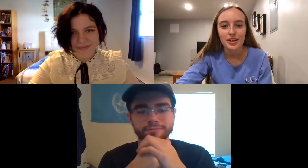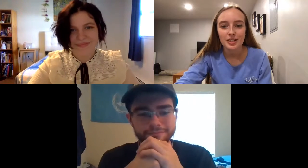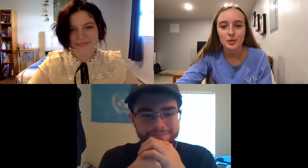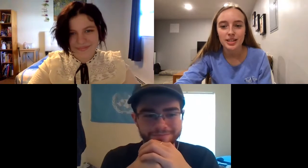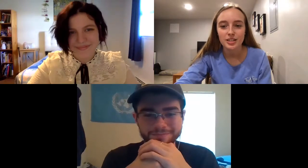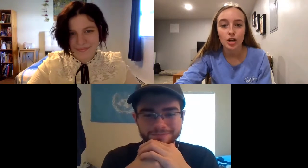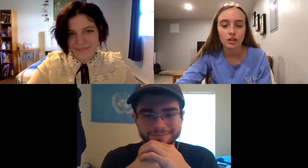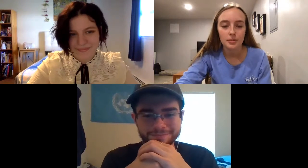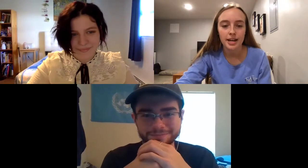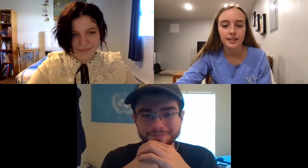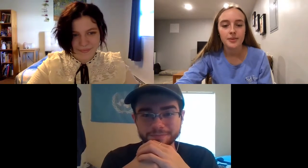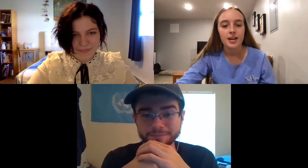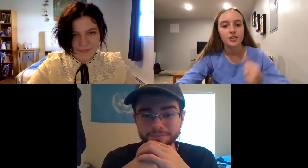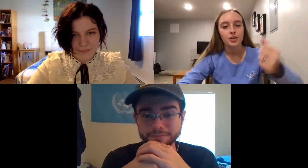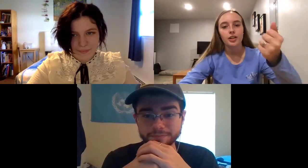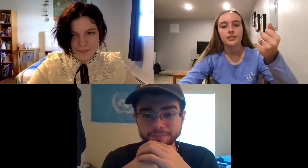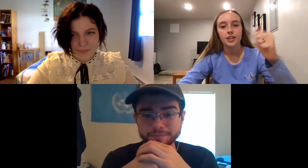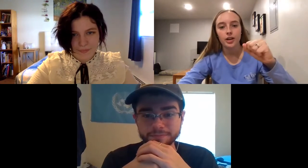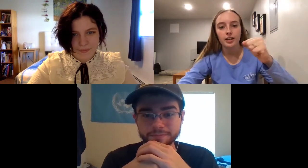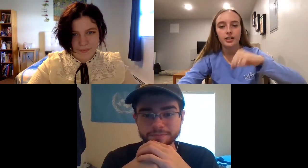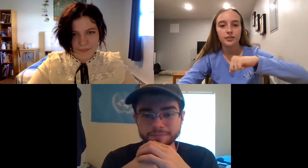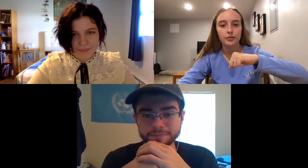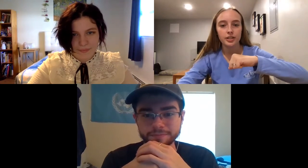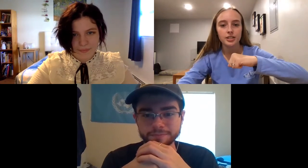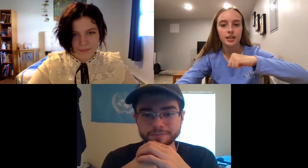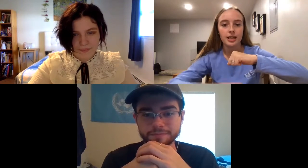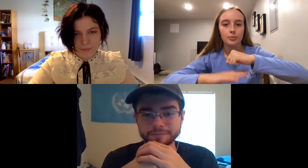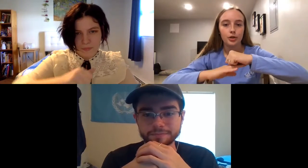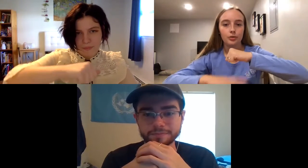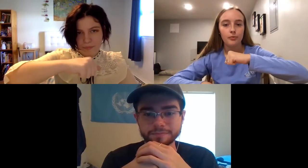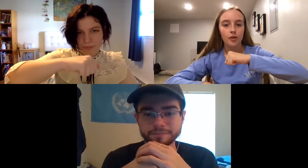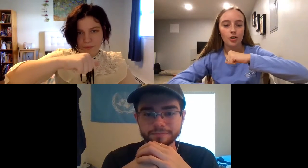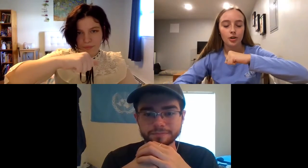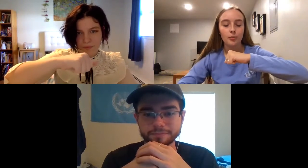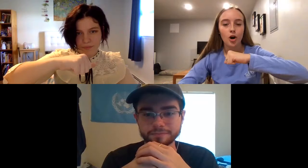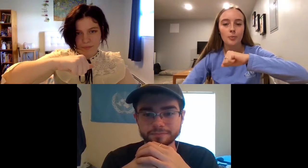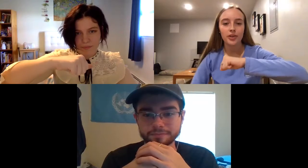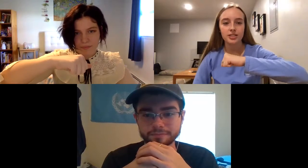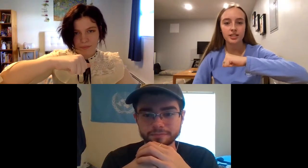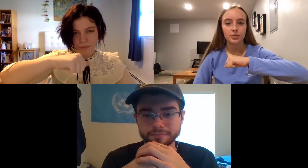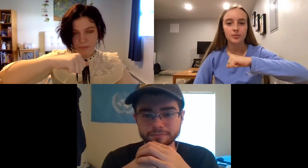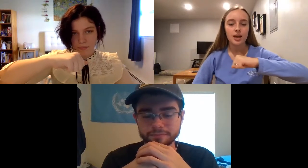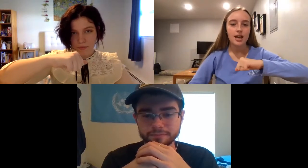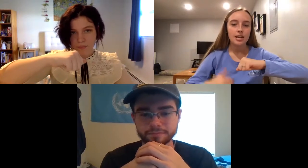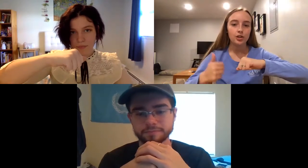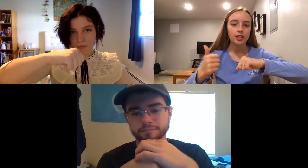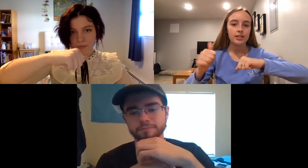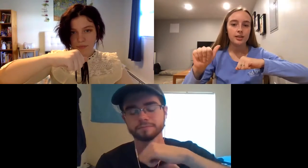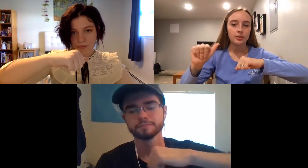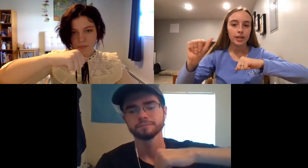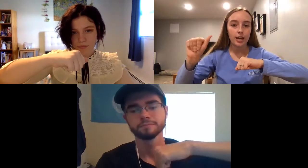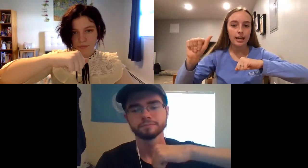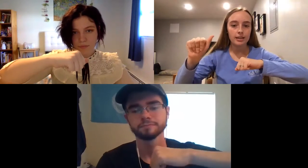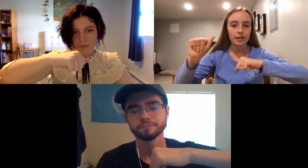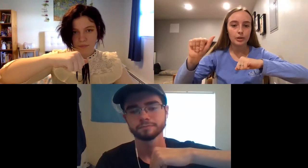The next one is alumni. So you're going to take your hand in a fist and put your, your palm facing down. And you're going to